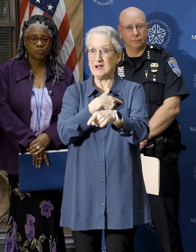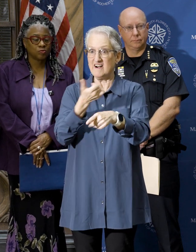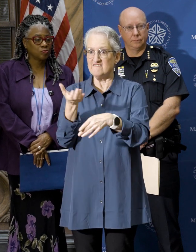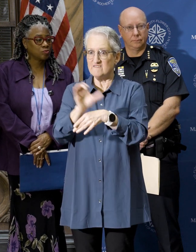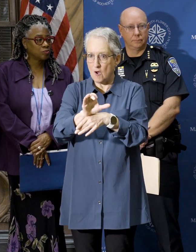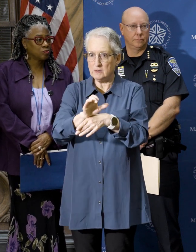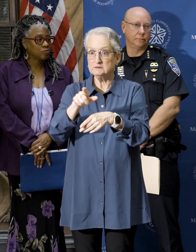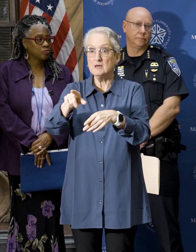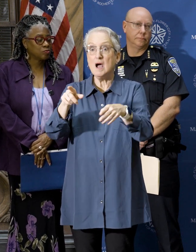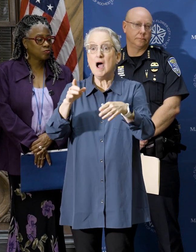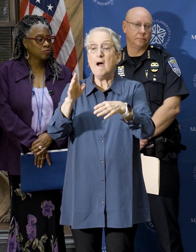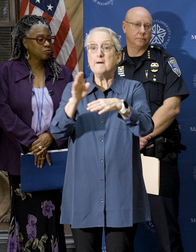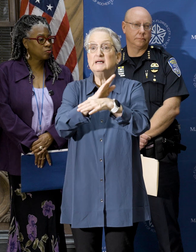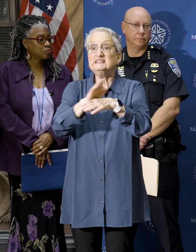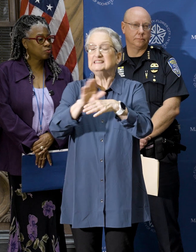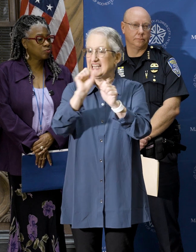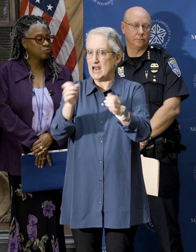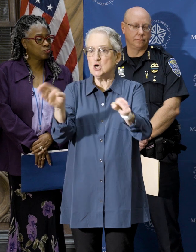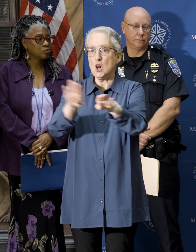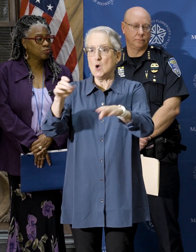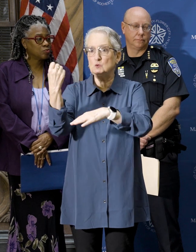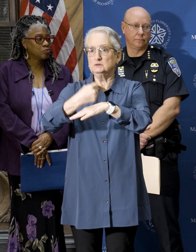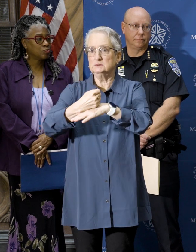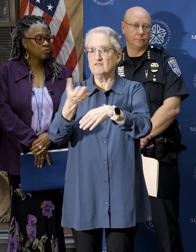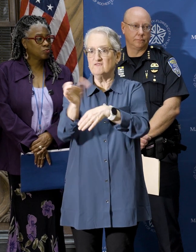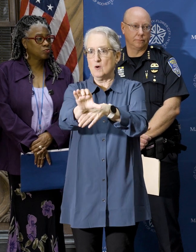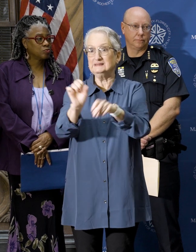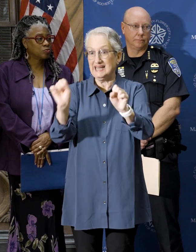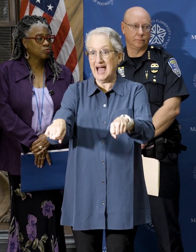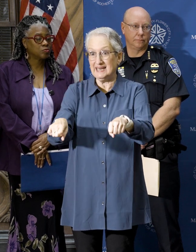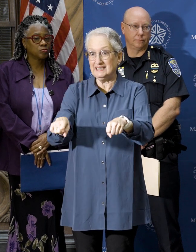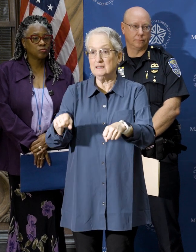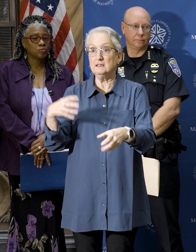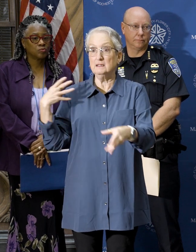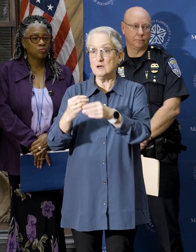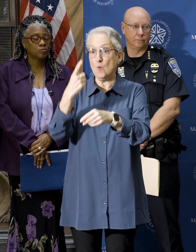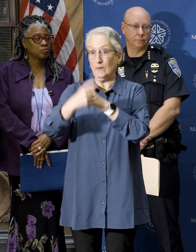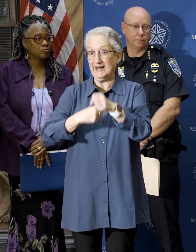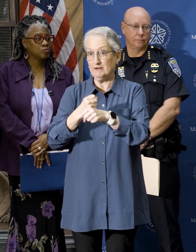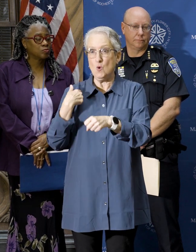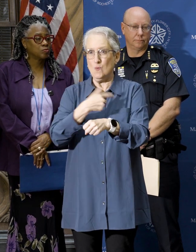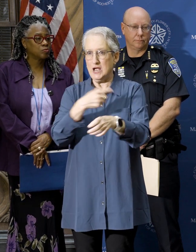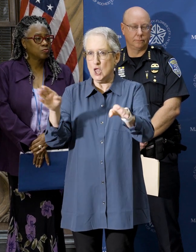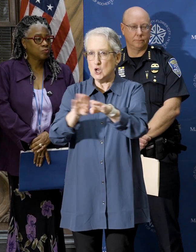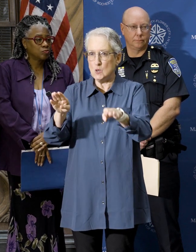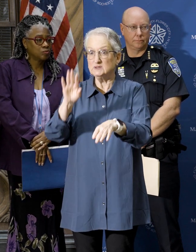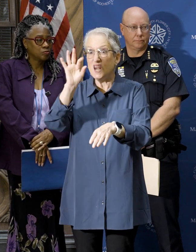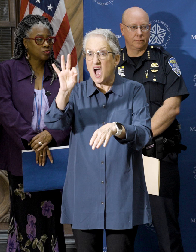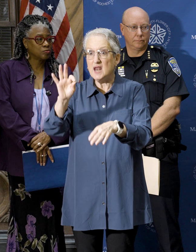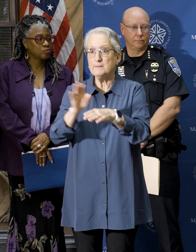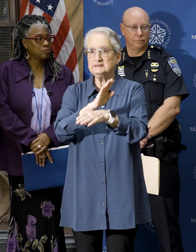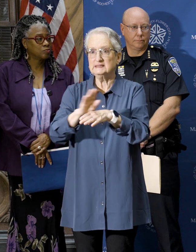necessary. In the past year, since the beginning of 2024, we've closed 9 locations using the mayor's emergency